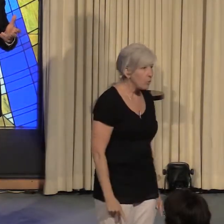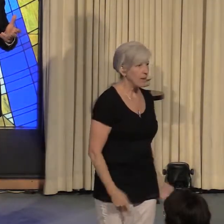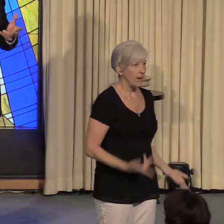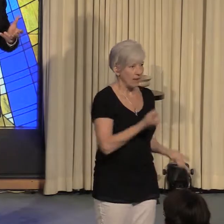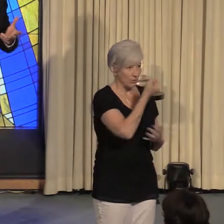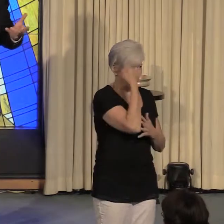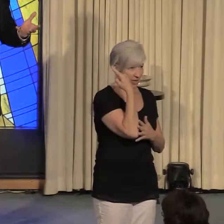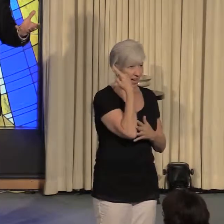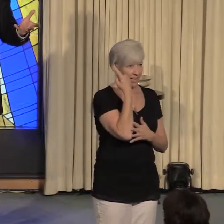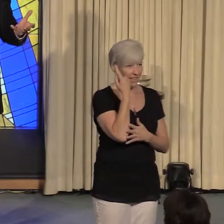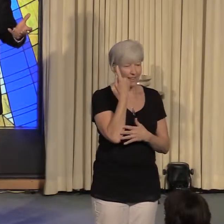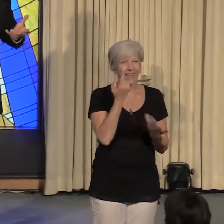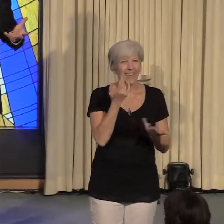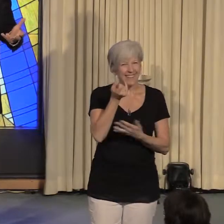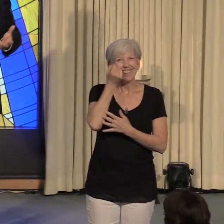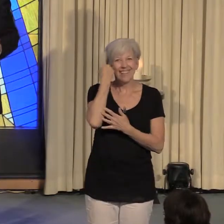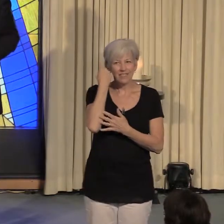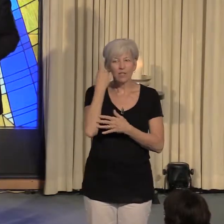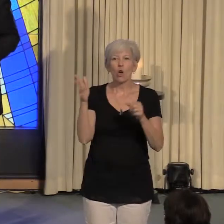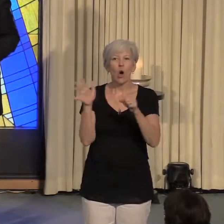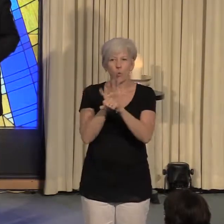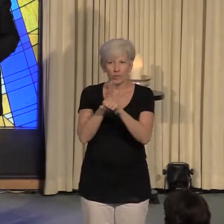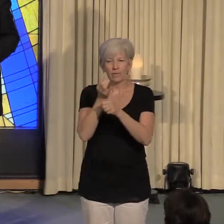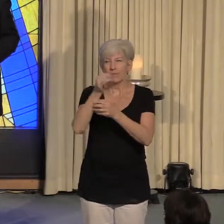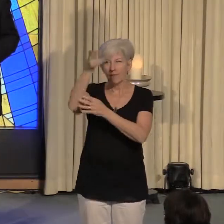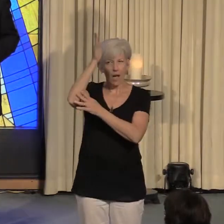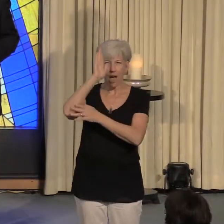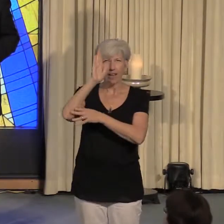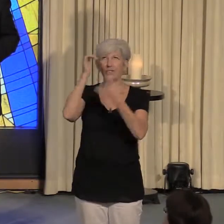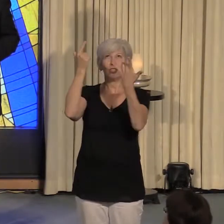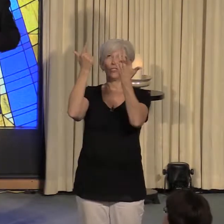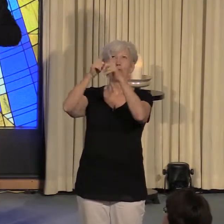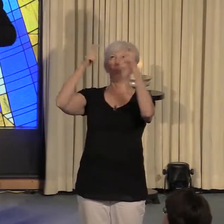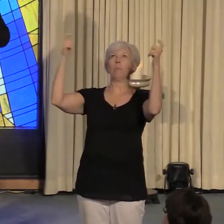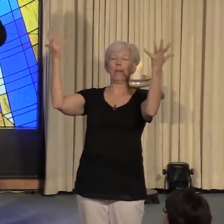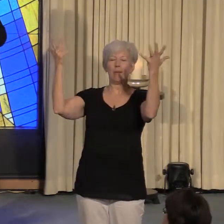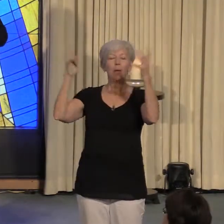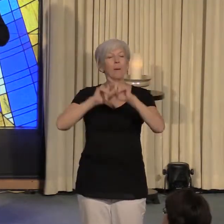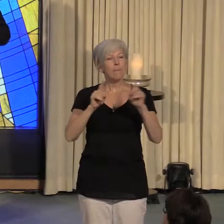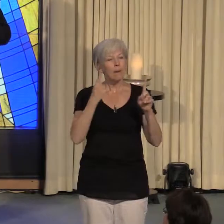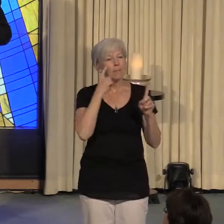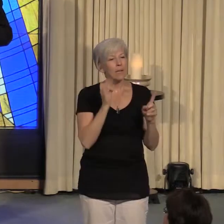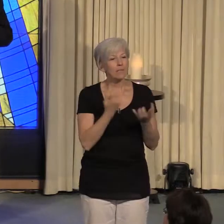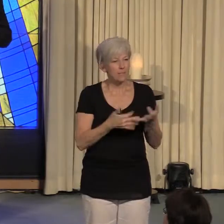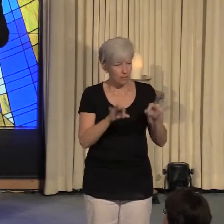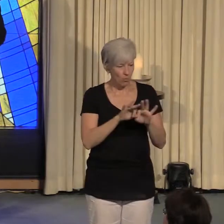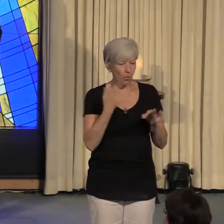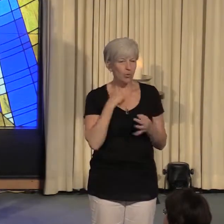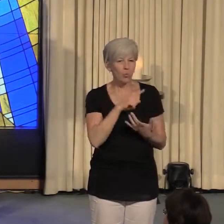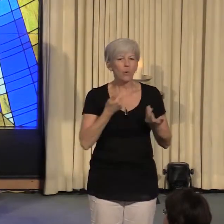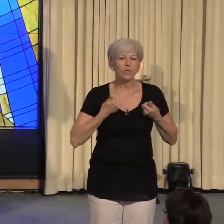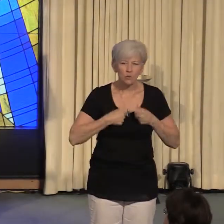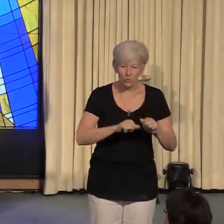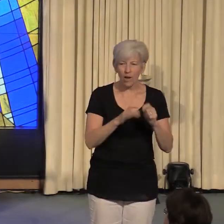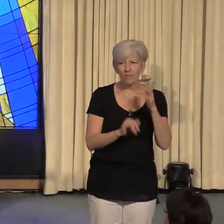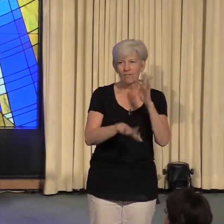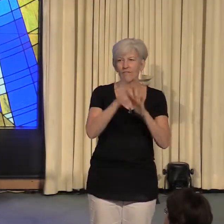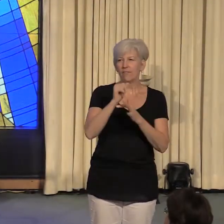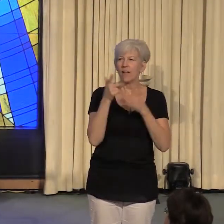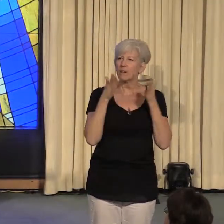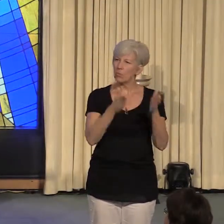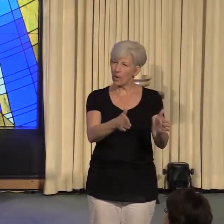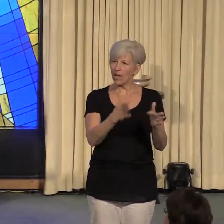God. It's just simply too big. But because it's important to us, we strive to find a